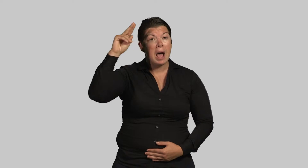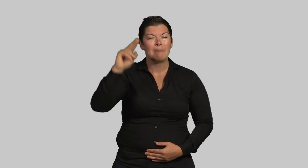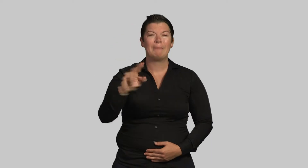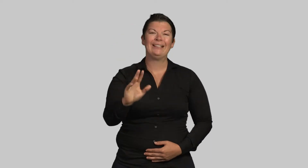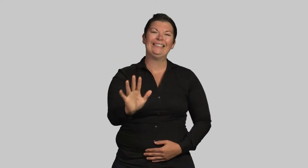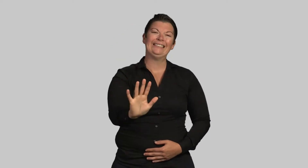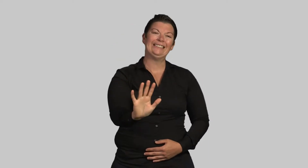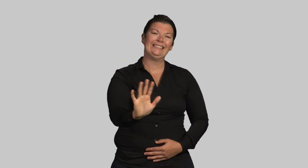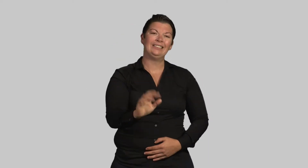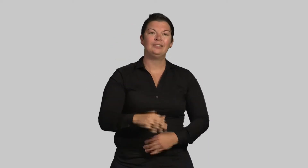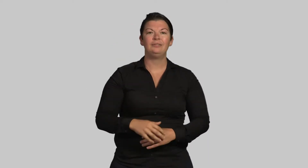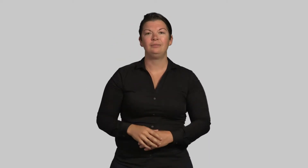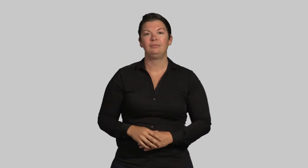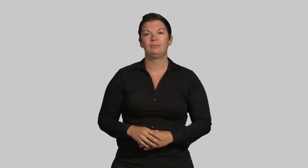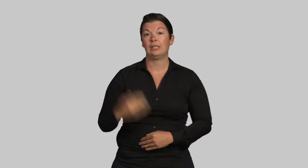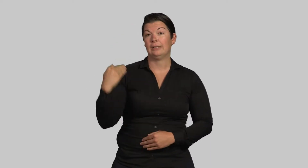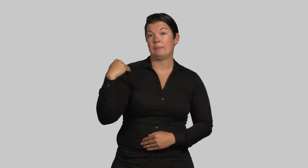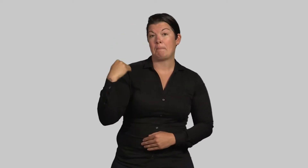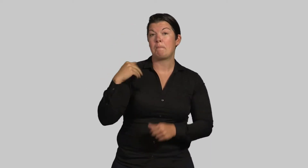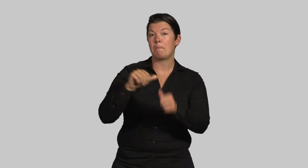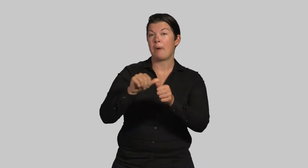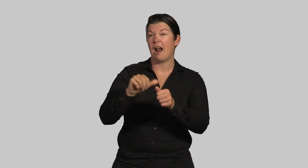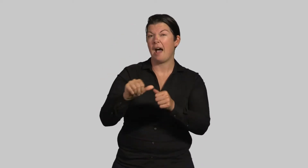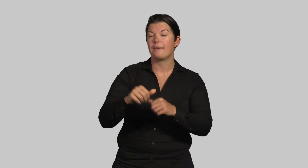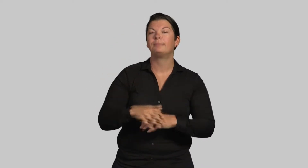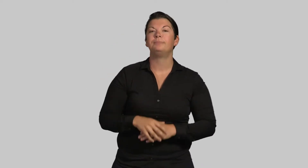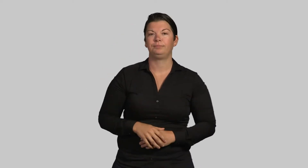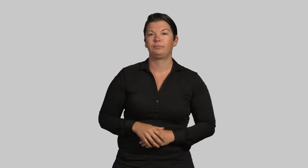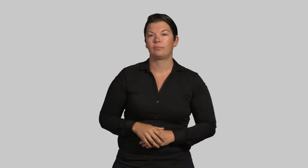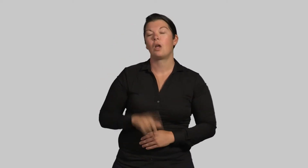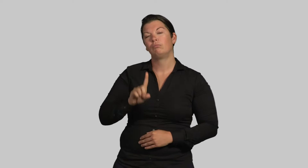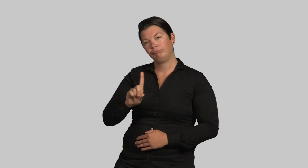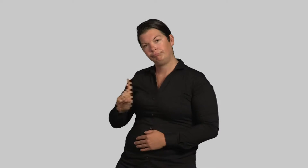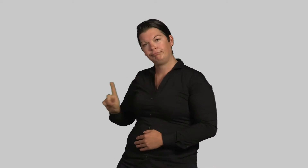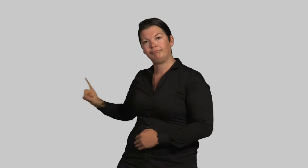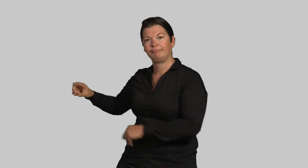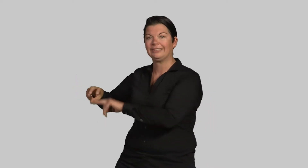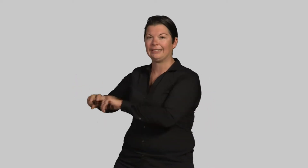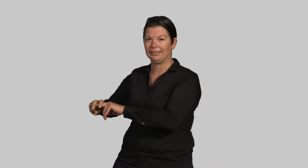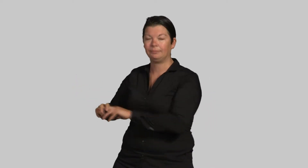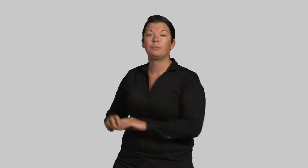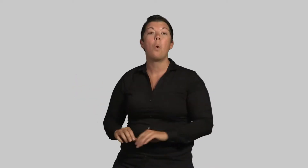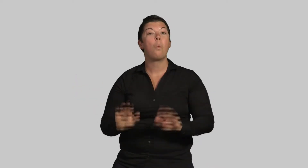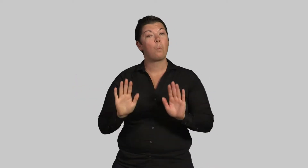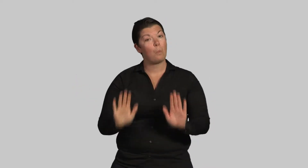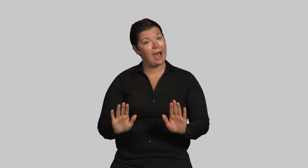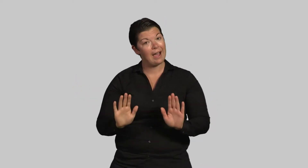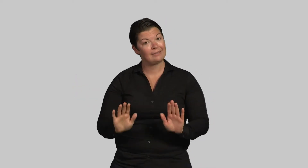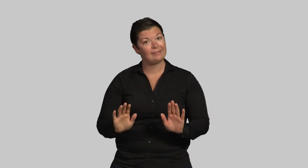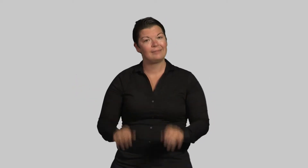you are deaf and they need to come and tell you when it's your turn. A tap on the shoulder, for example. Then you can sit down and wait.